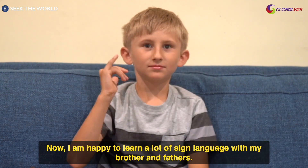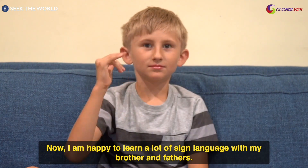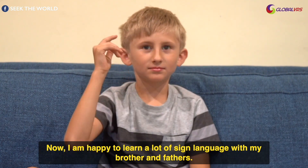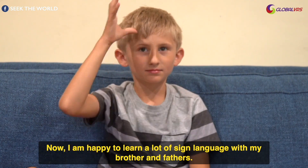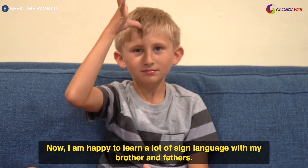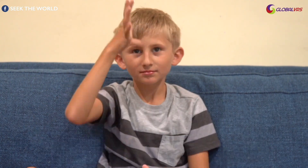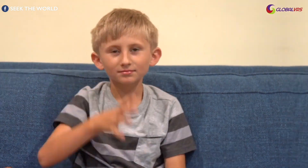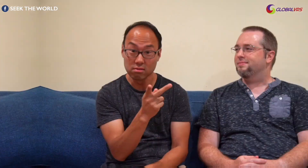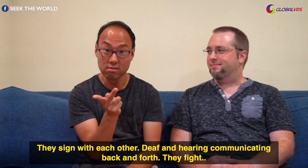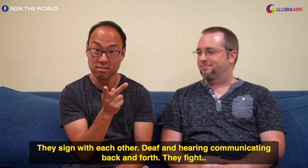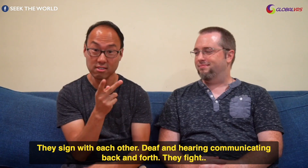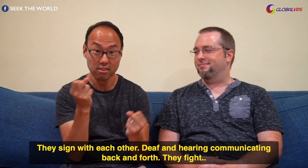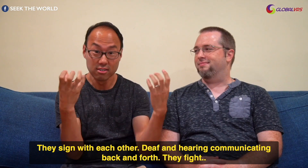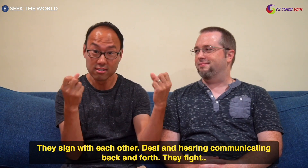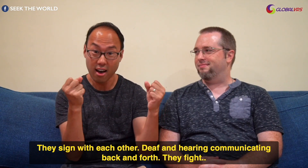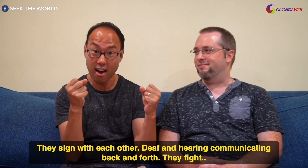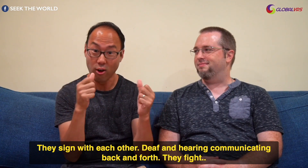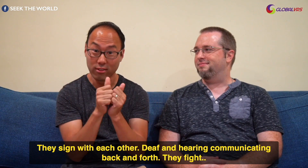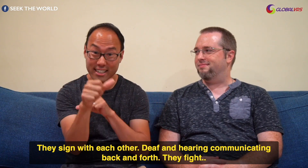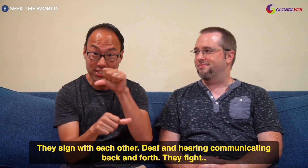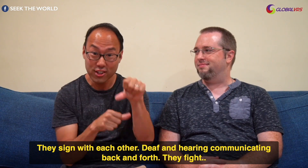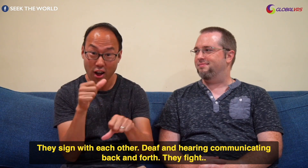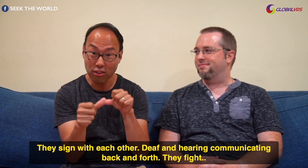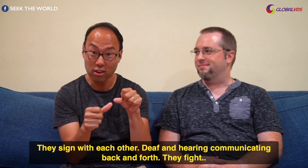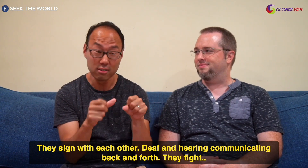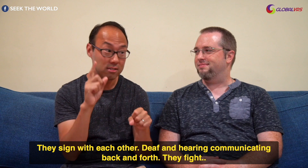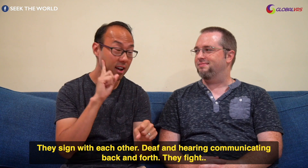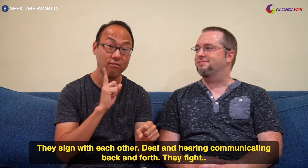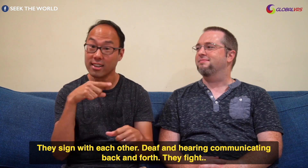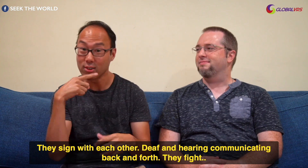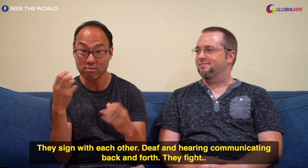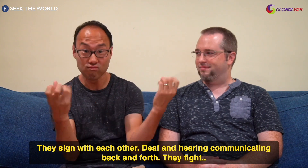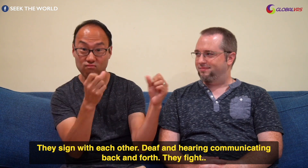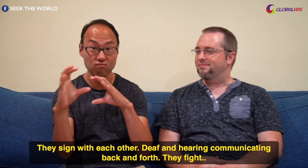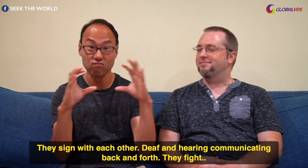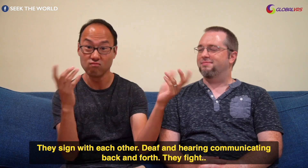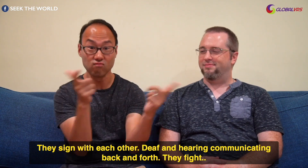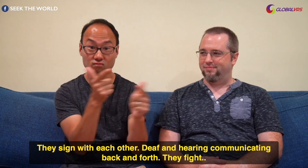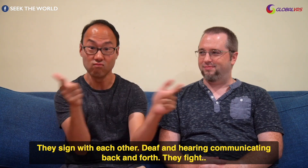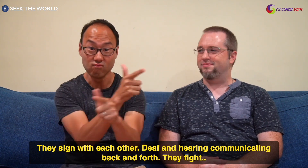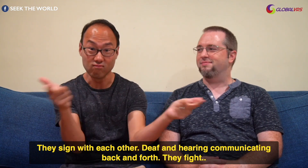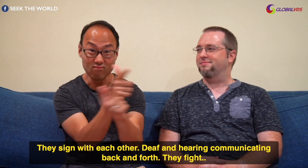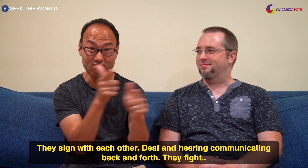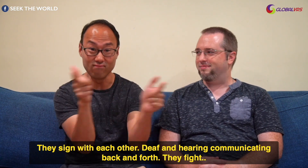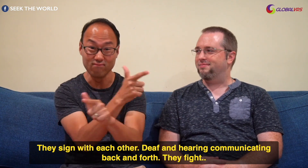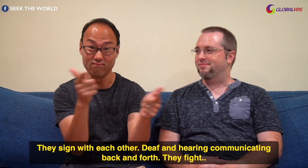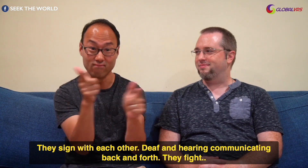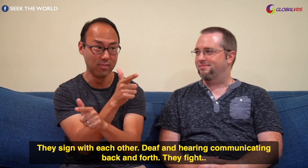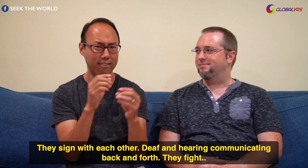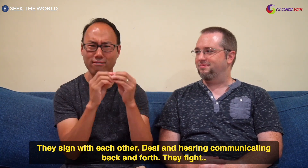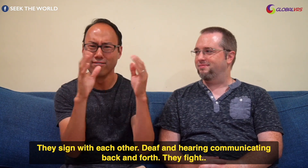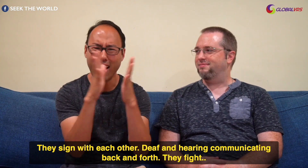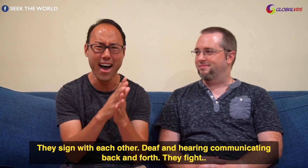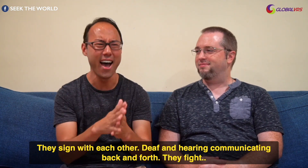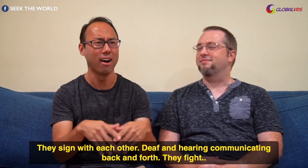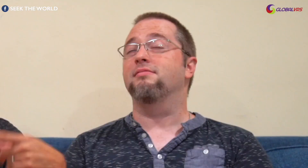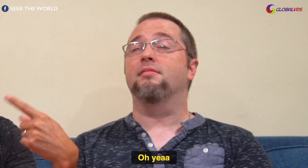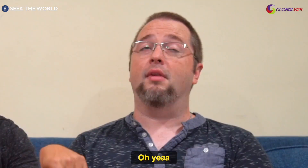I can talk with my brother and my dad. They sign with each other all the time. Deaf and hearing communicating backwards and forwards and oh yes, they